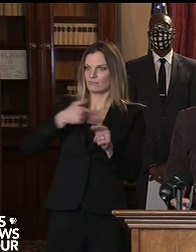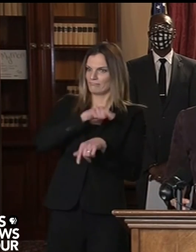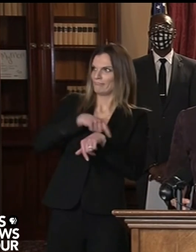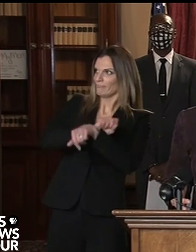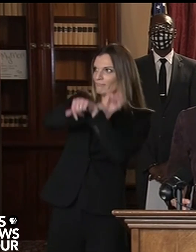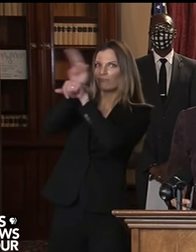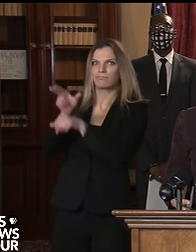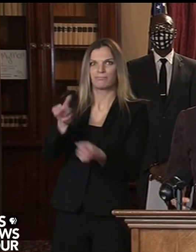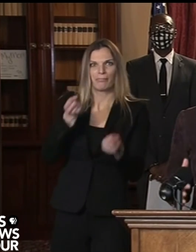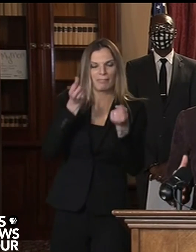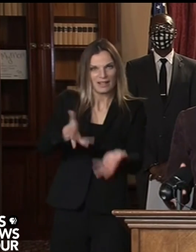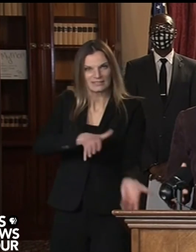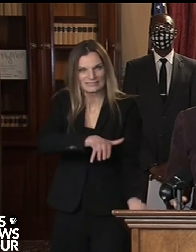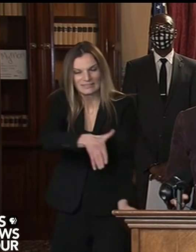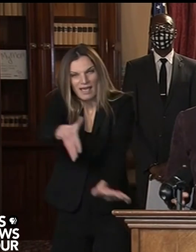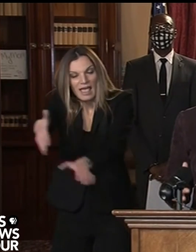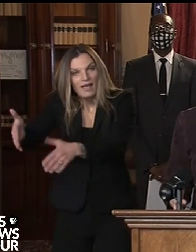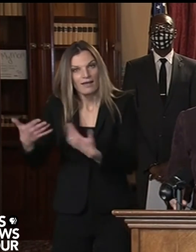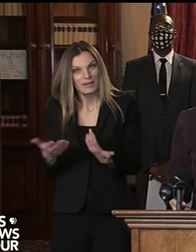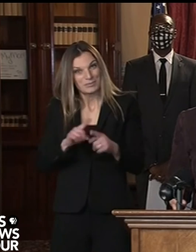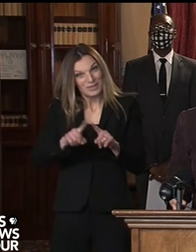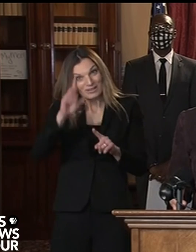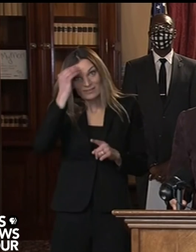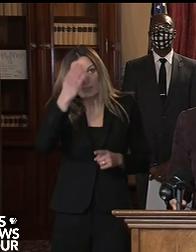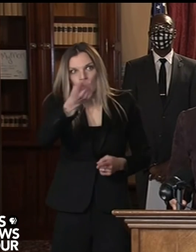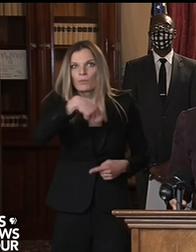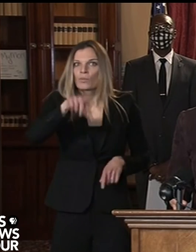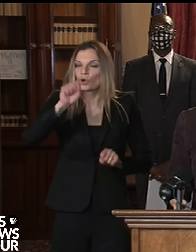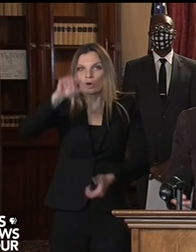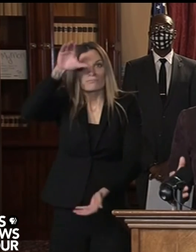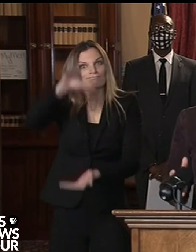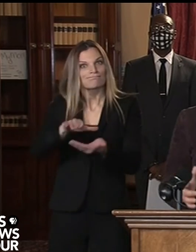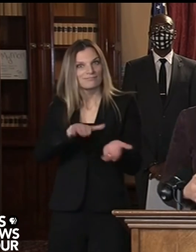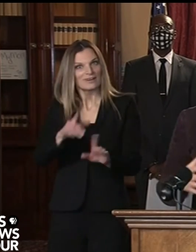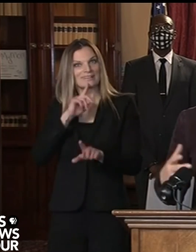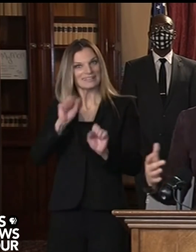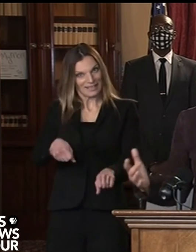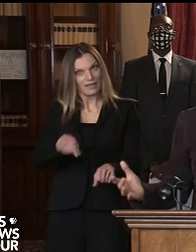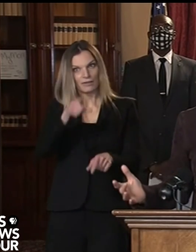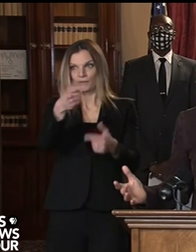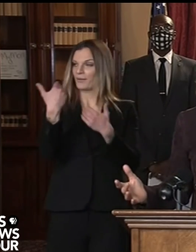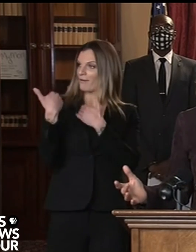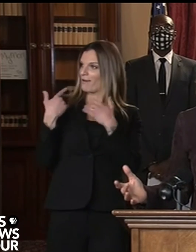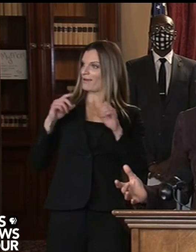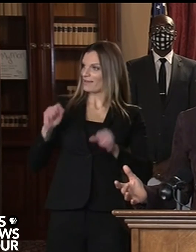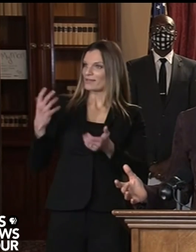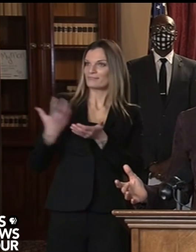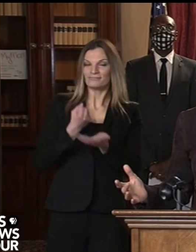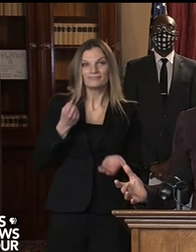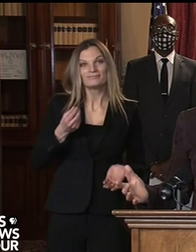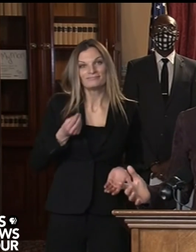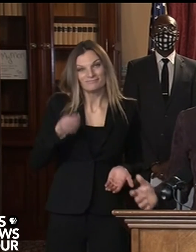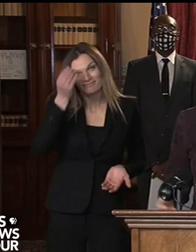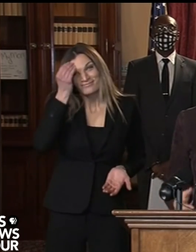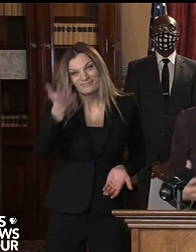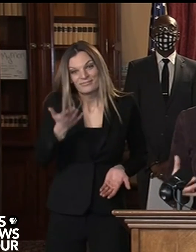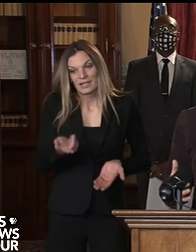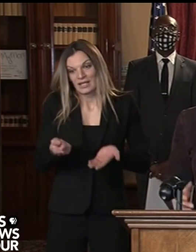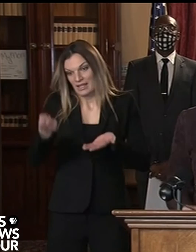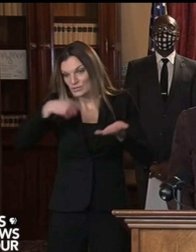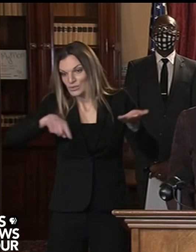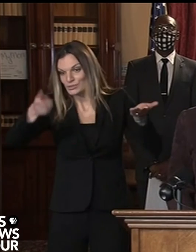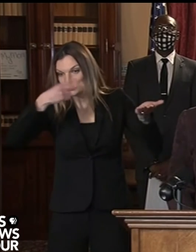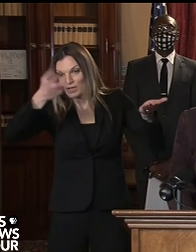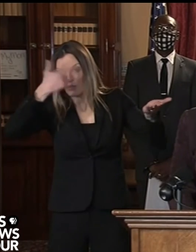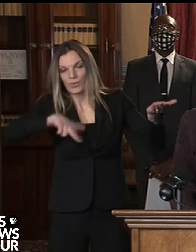part right now and take this incredibly seriously, 3 weeks from now, life would look very differently. So we